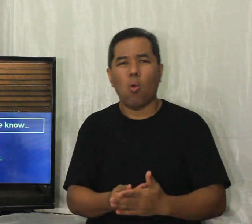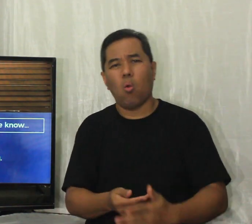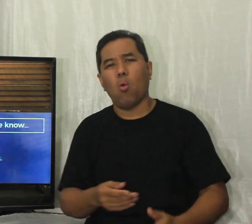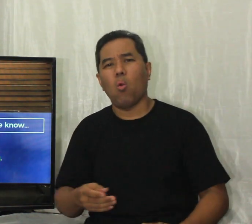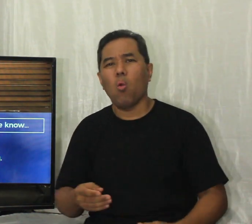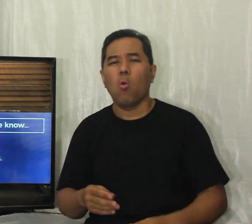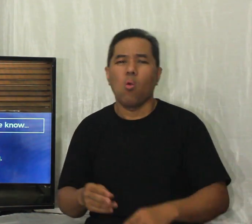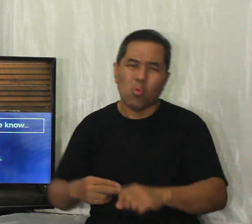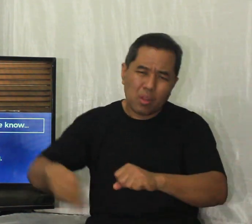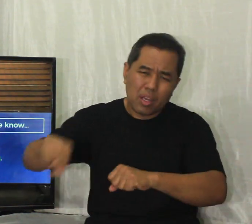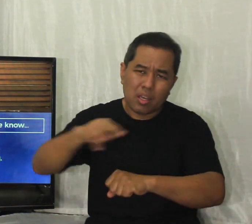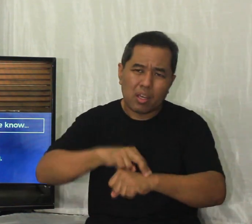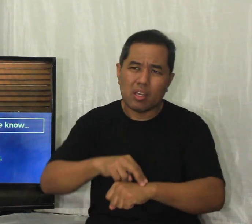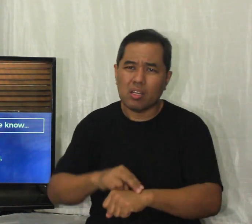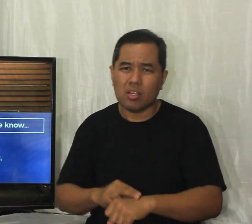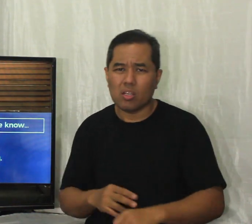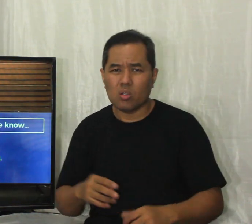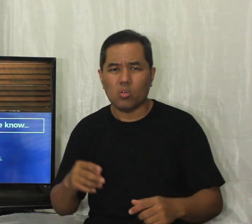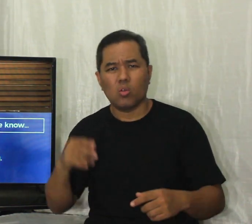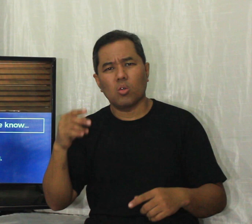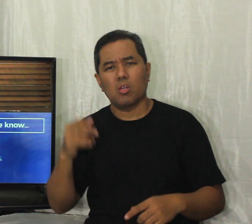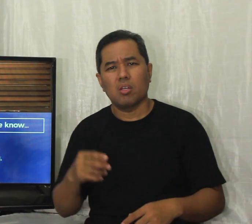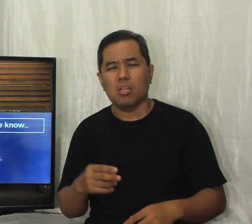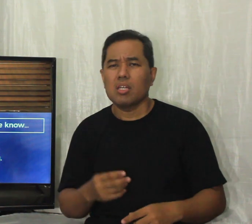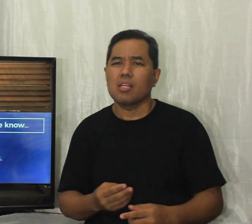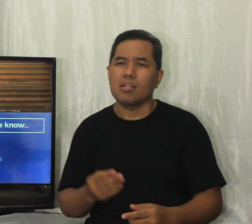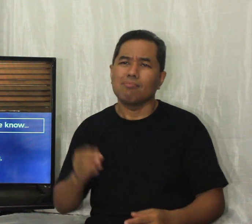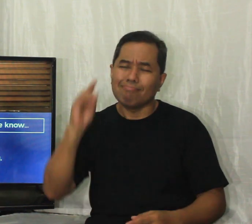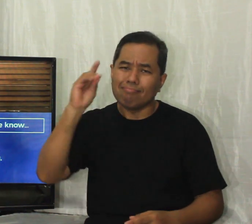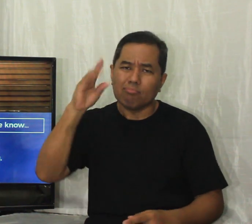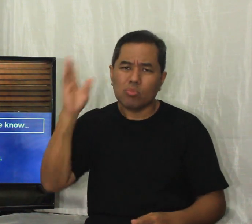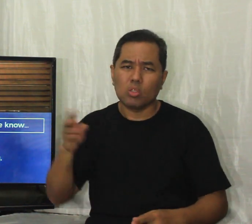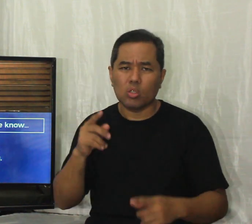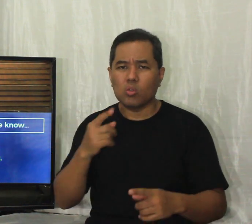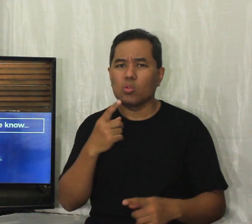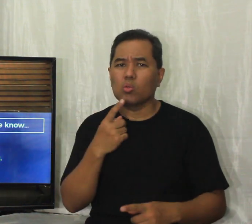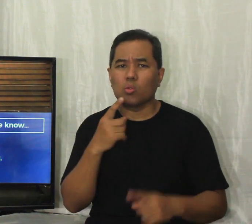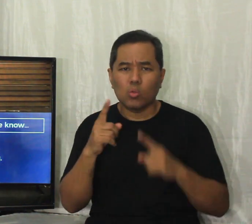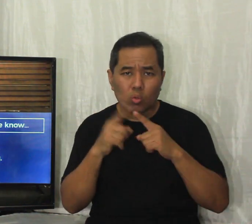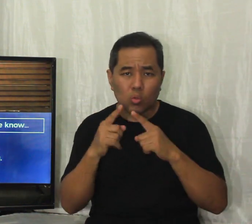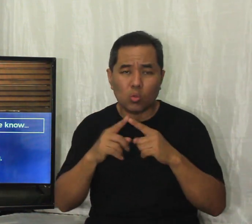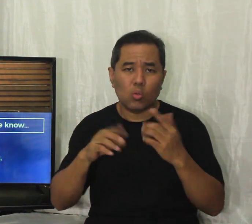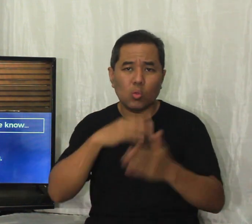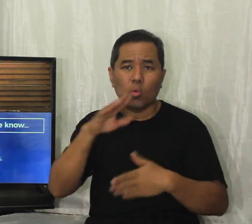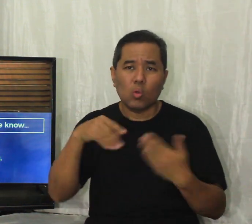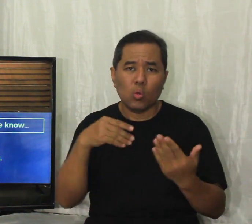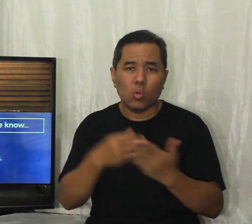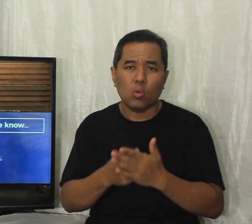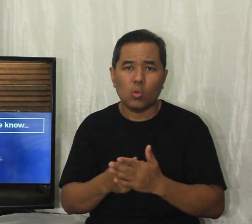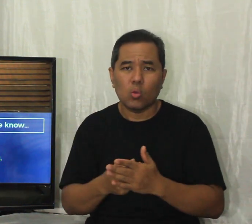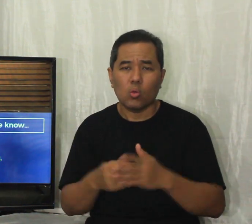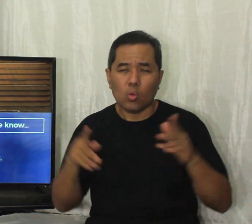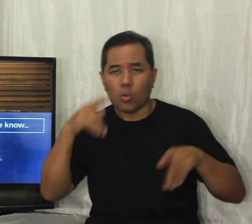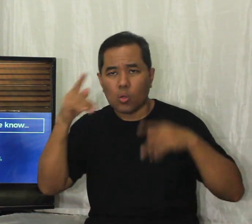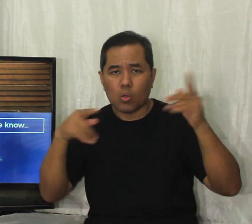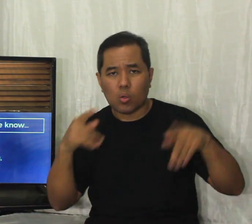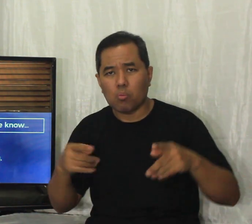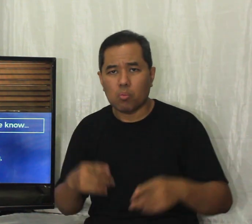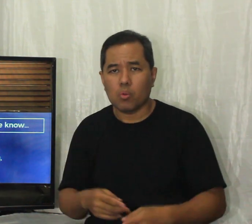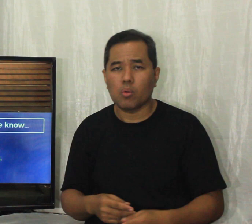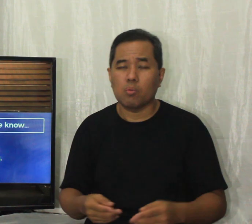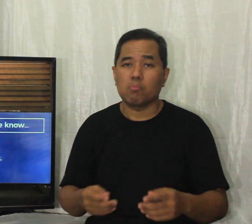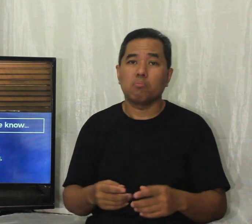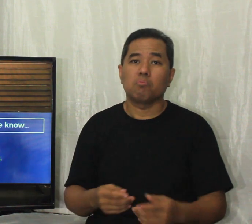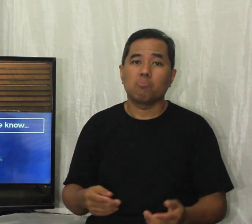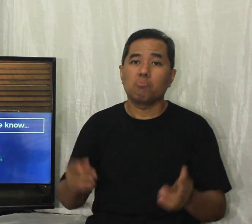of nationality, social status, or location. That's our firm belief. And finally, because of what